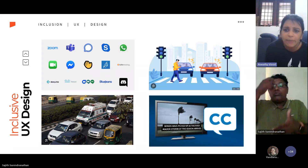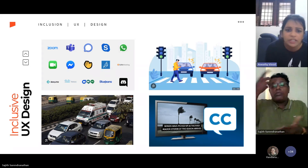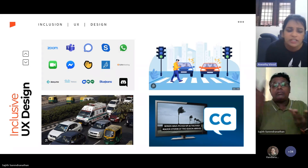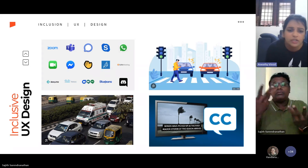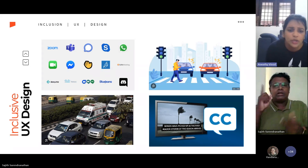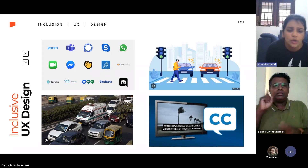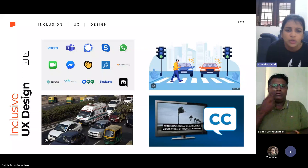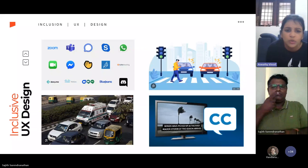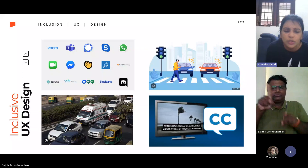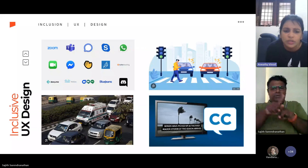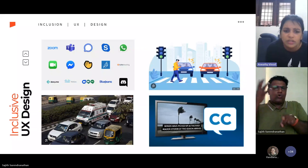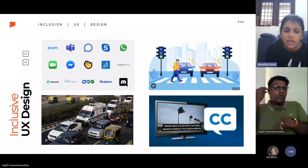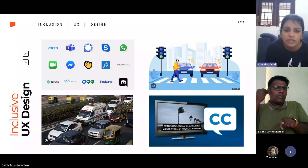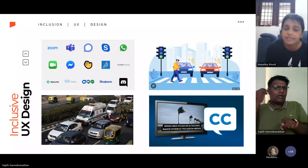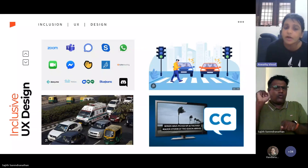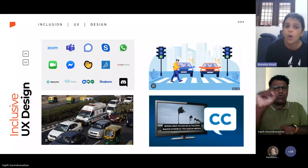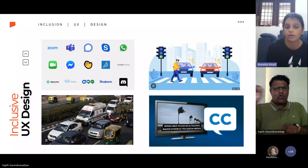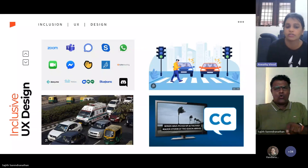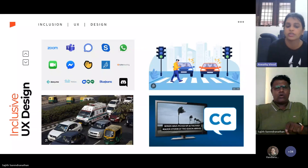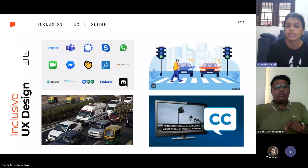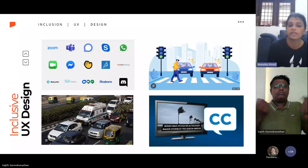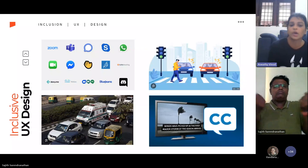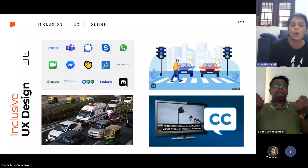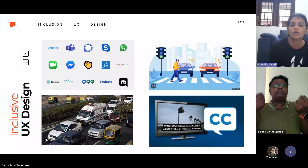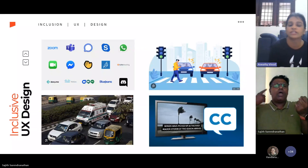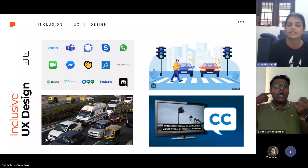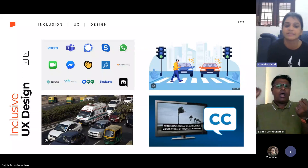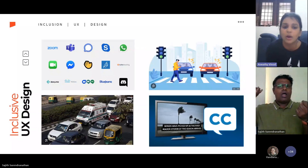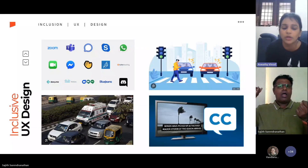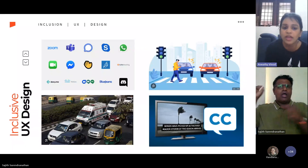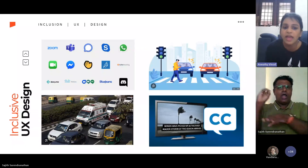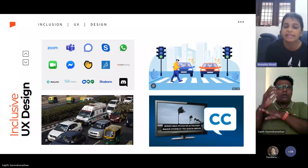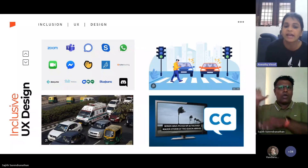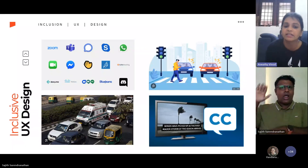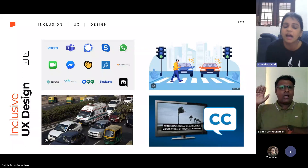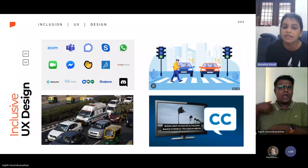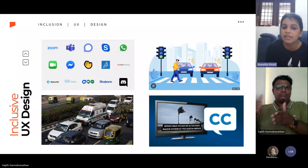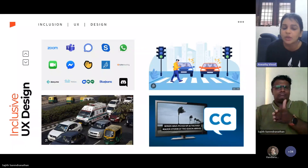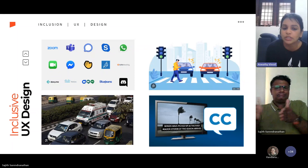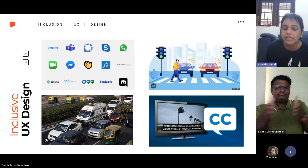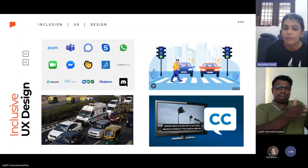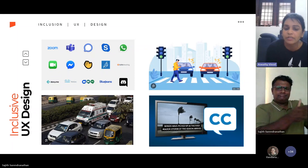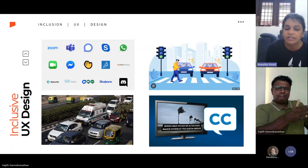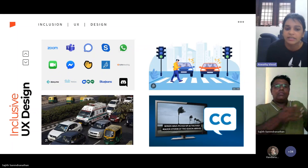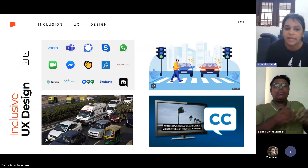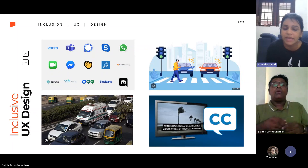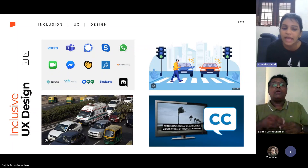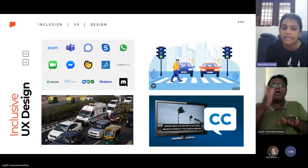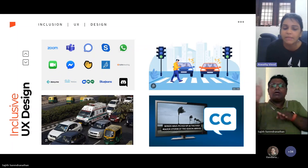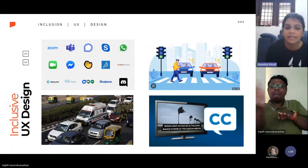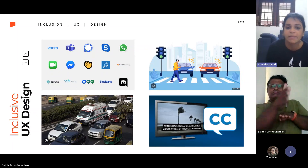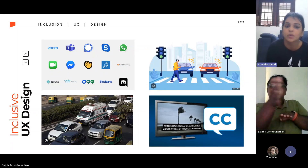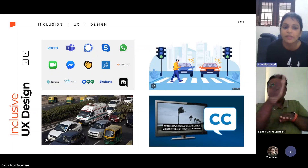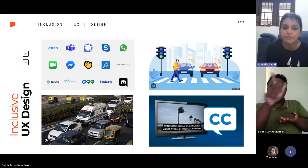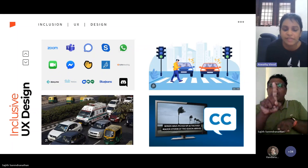When an ambulance is going on the road, there's a horn. So they honk, or there's a sound, and the other cars, they know that the ambulance is right